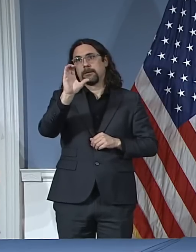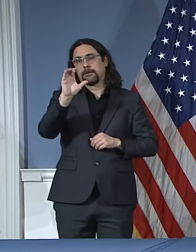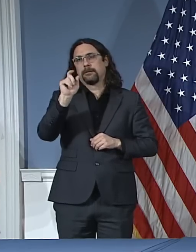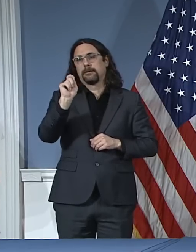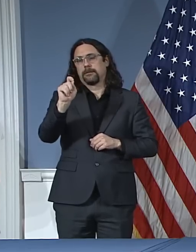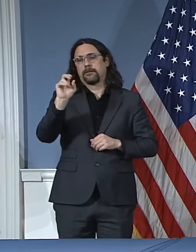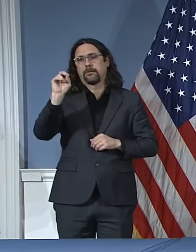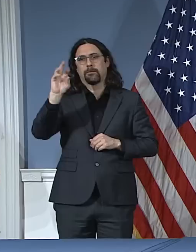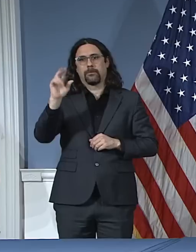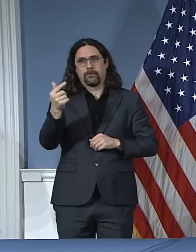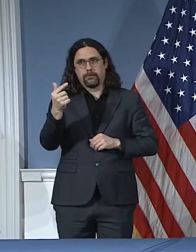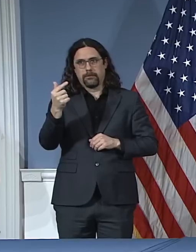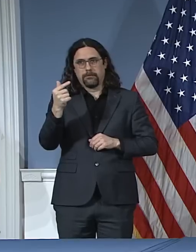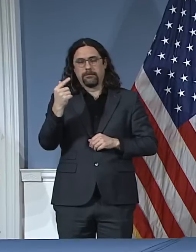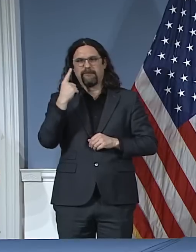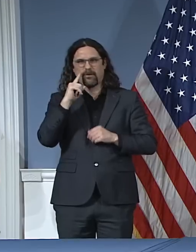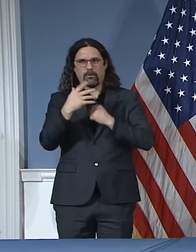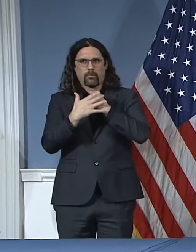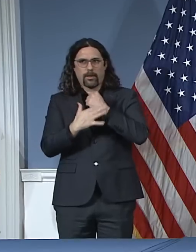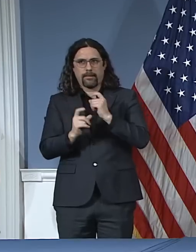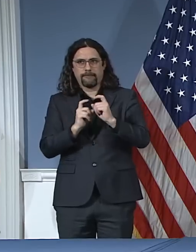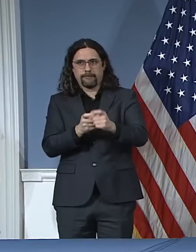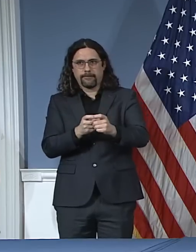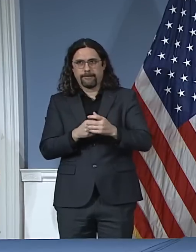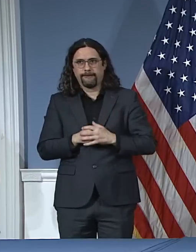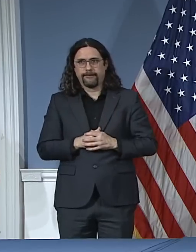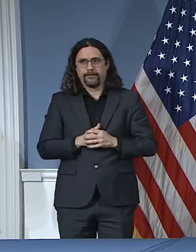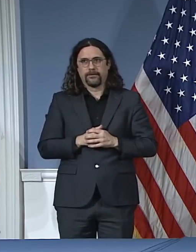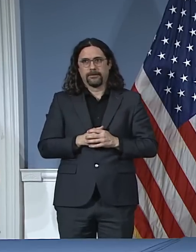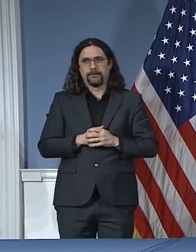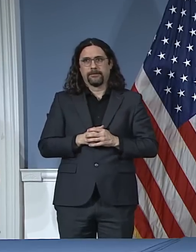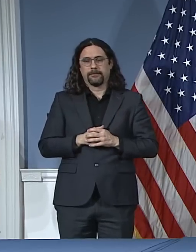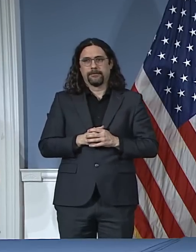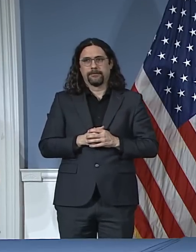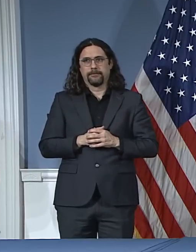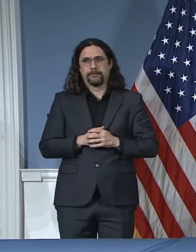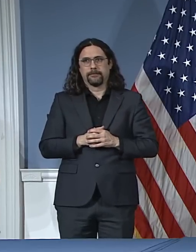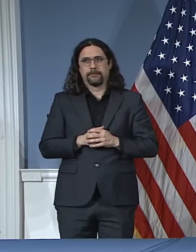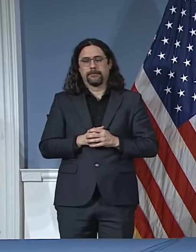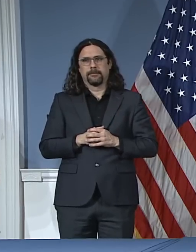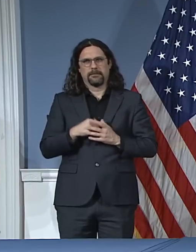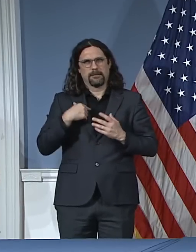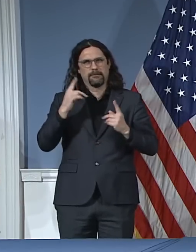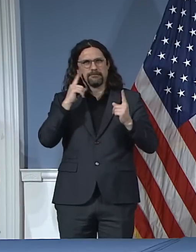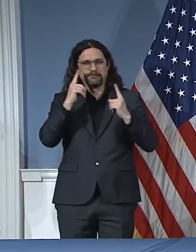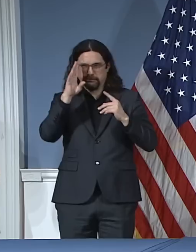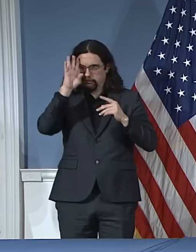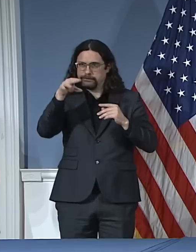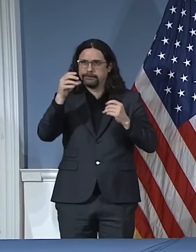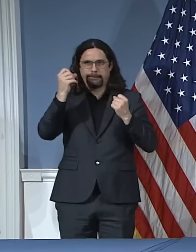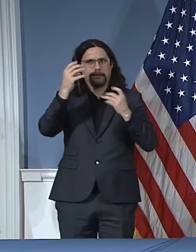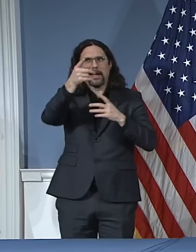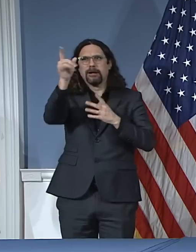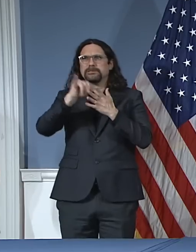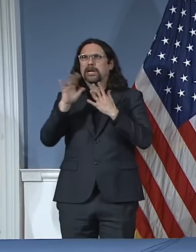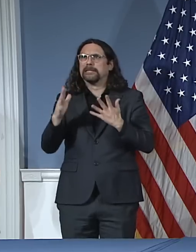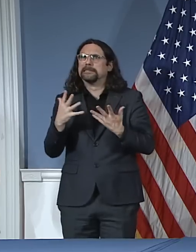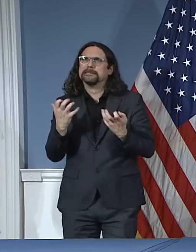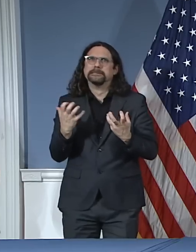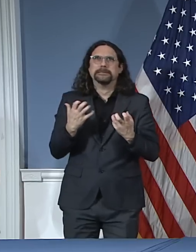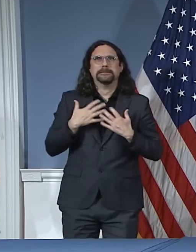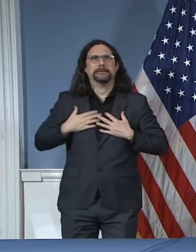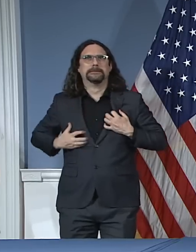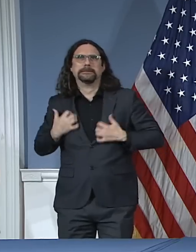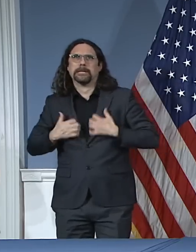and are frustrated by this crisis and want to help. Here is a way that anyone who qualifies can help. So we really, really appreciate